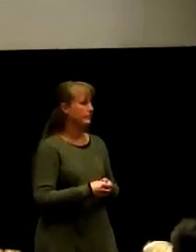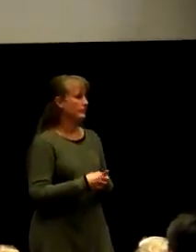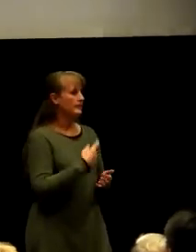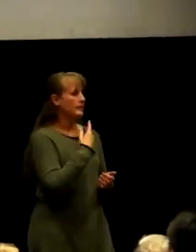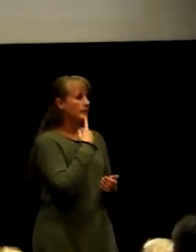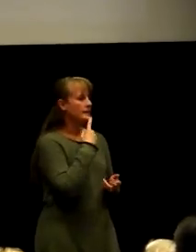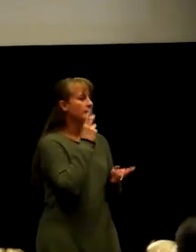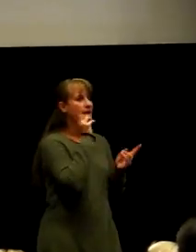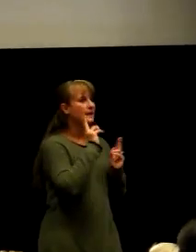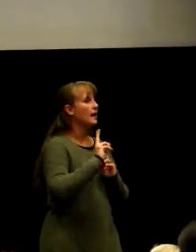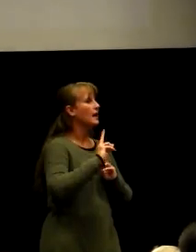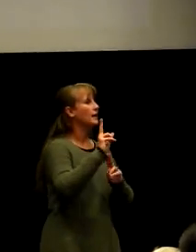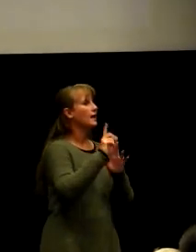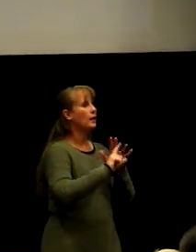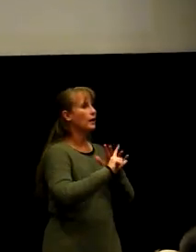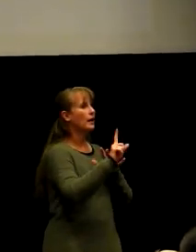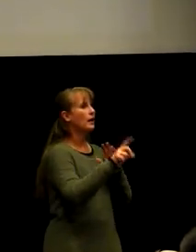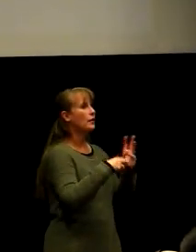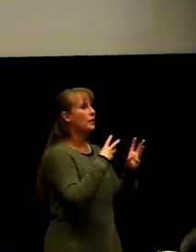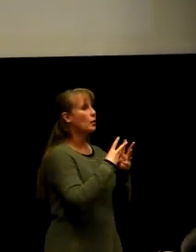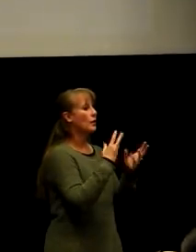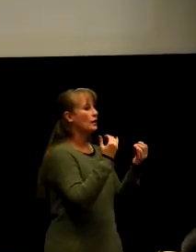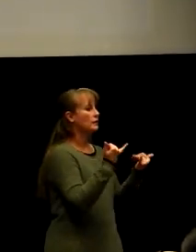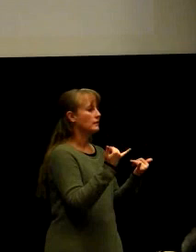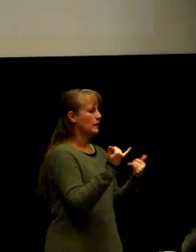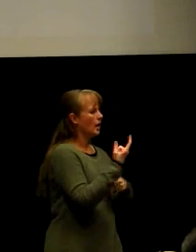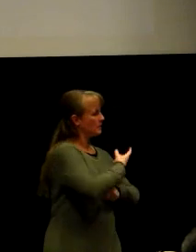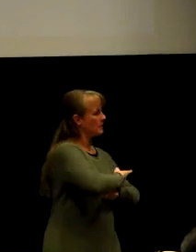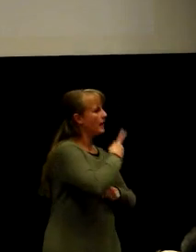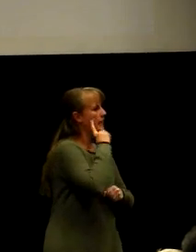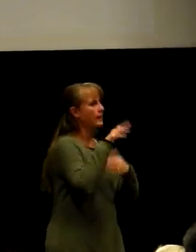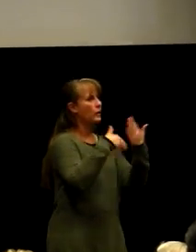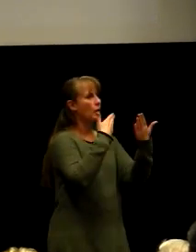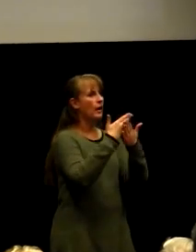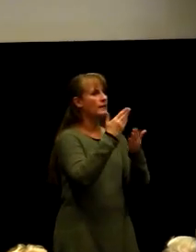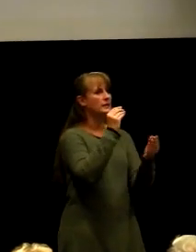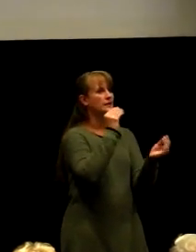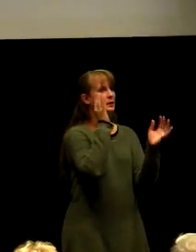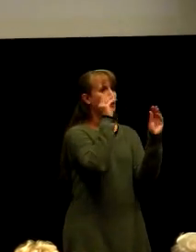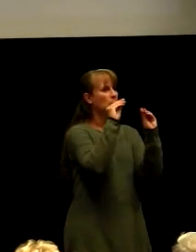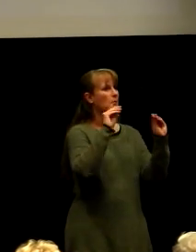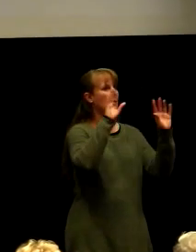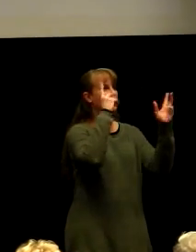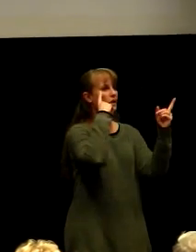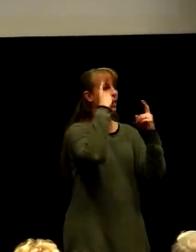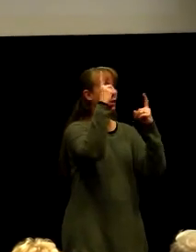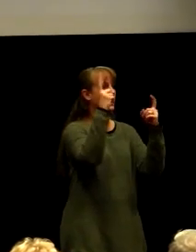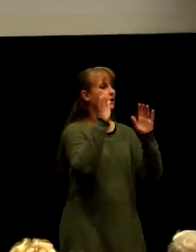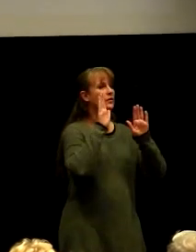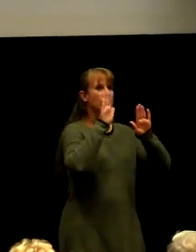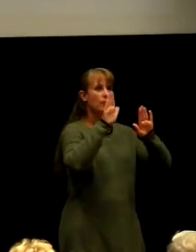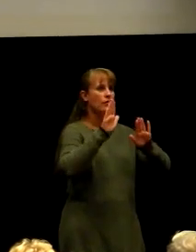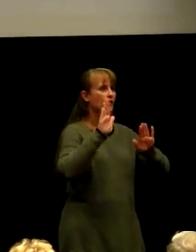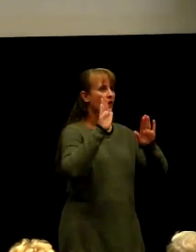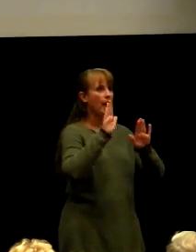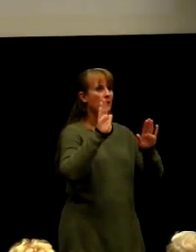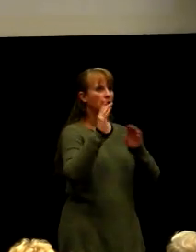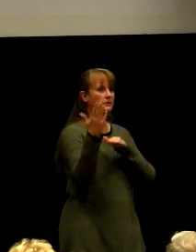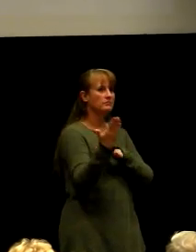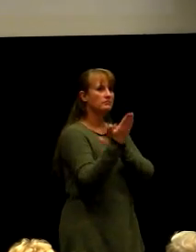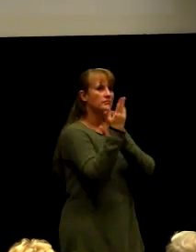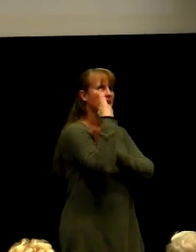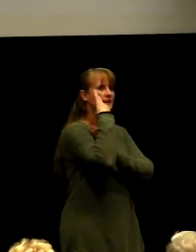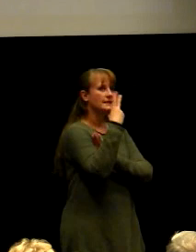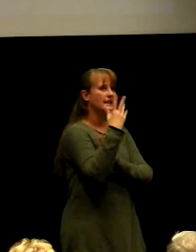hero ventures forth from the world of common day into a region of supernatural wonder. Fabulous forces are there encountered, and a